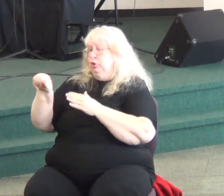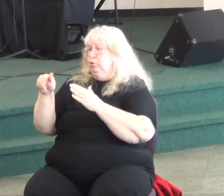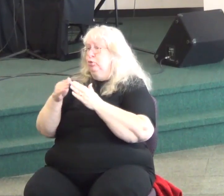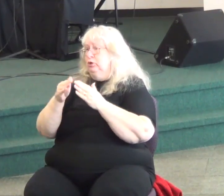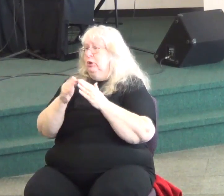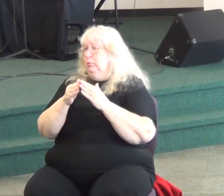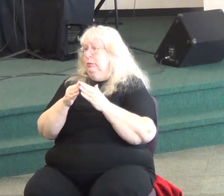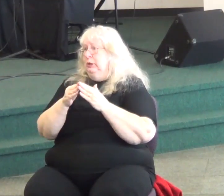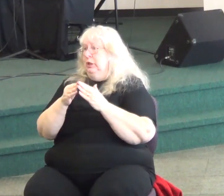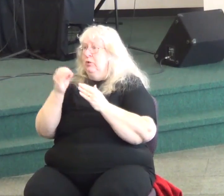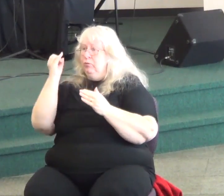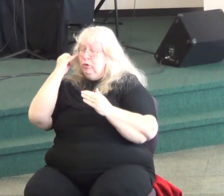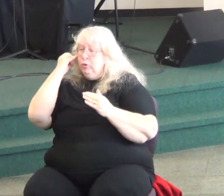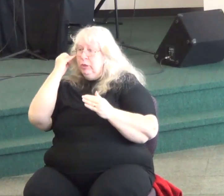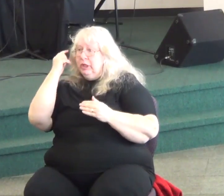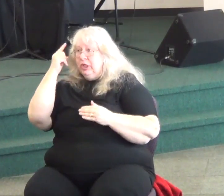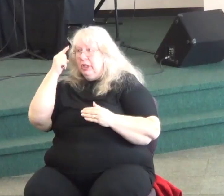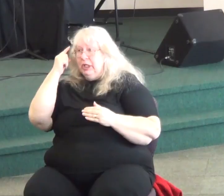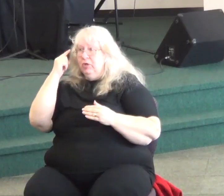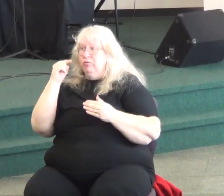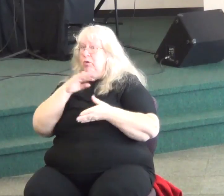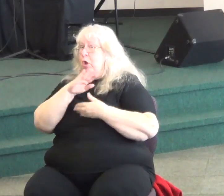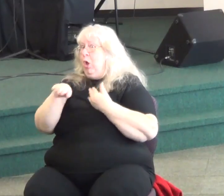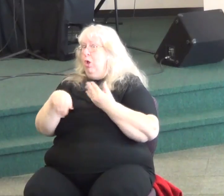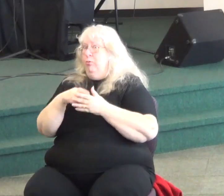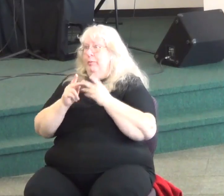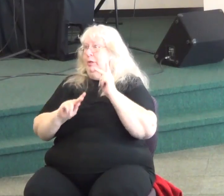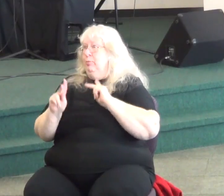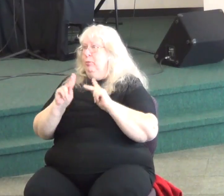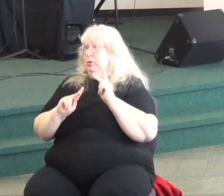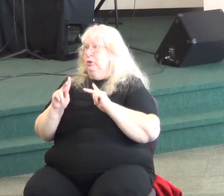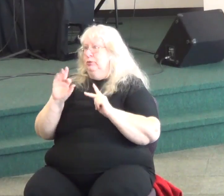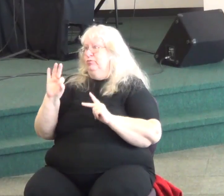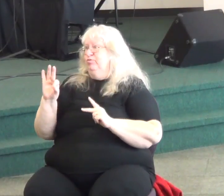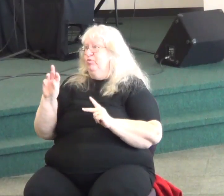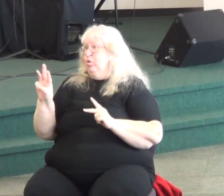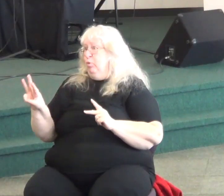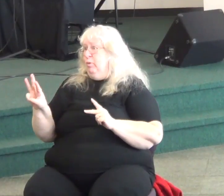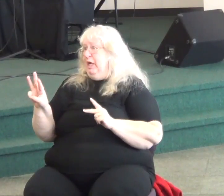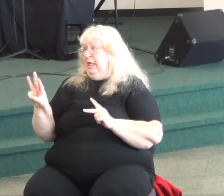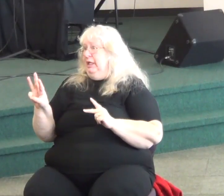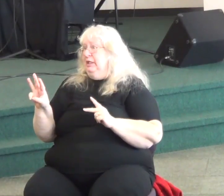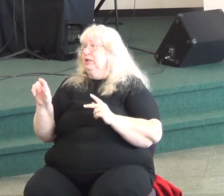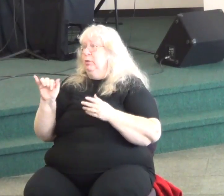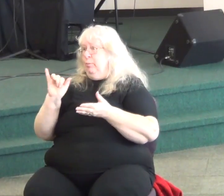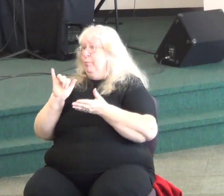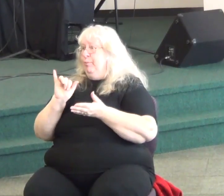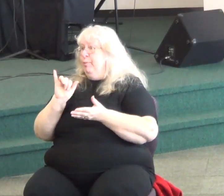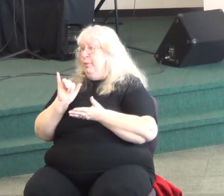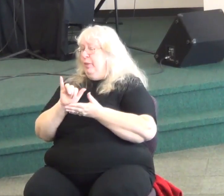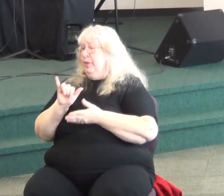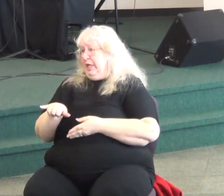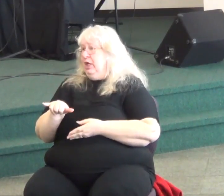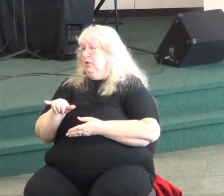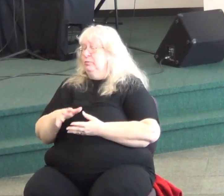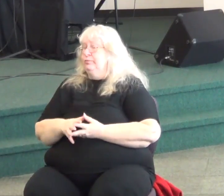so intelligent that he knew that would be one of the most opportune times he would have to fully